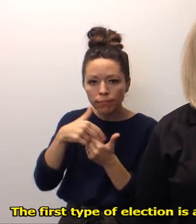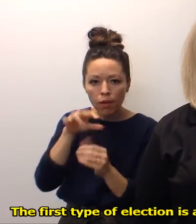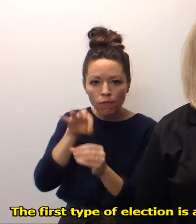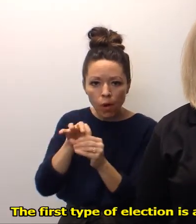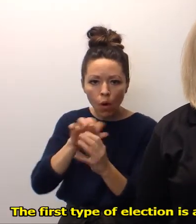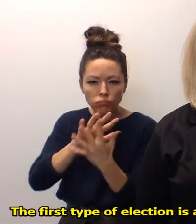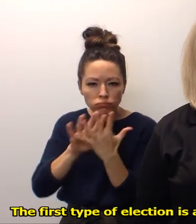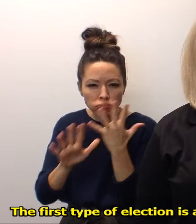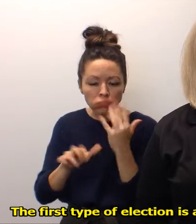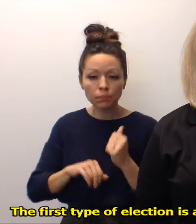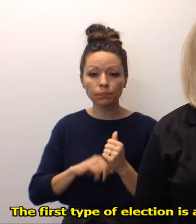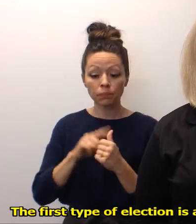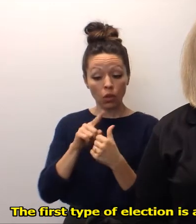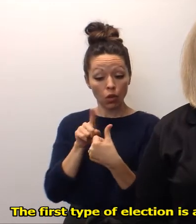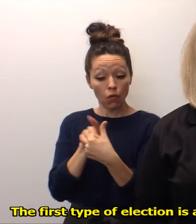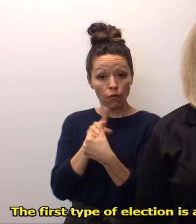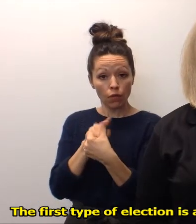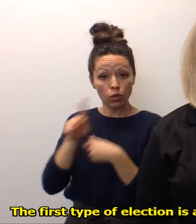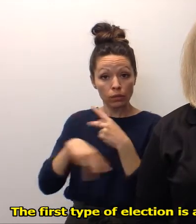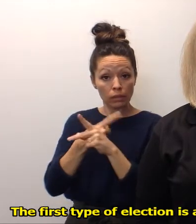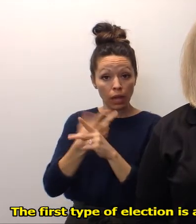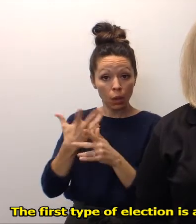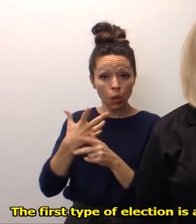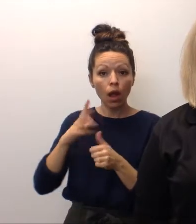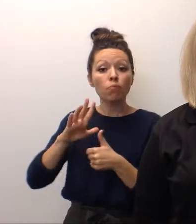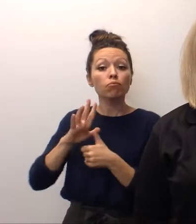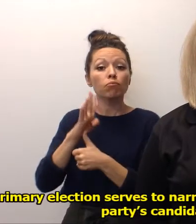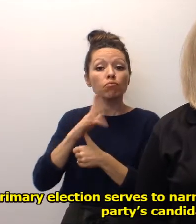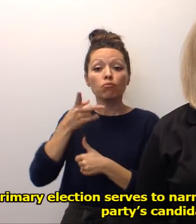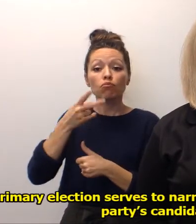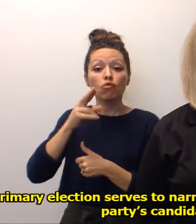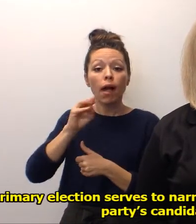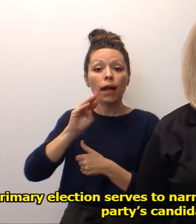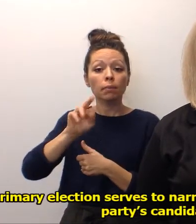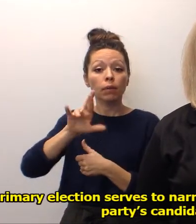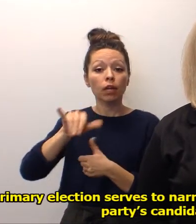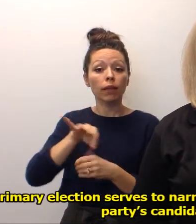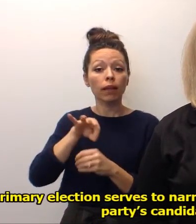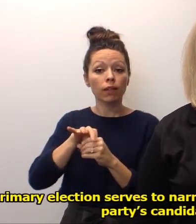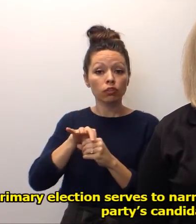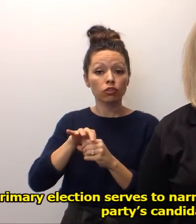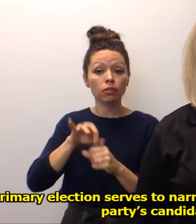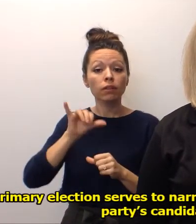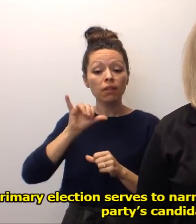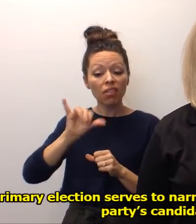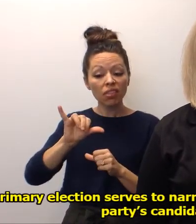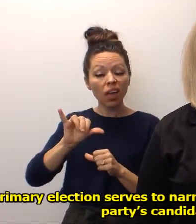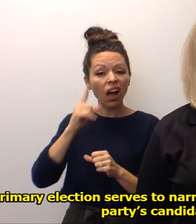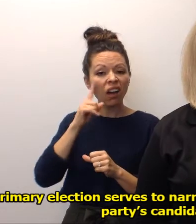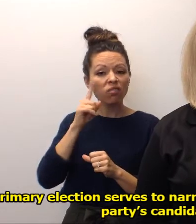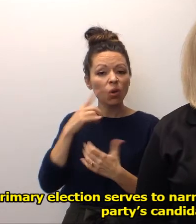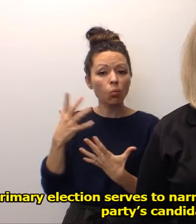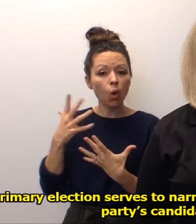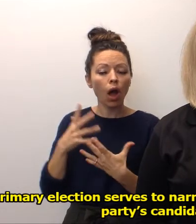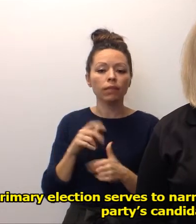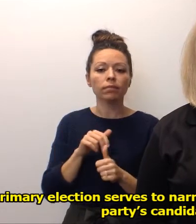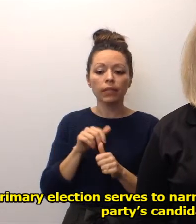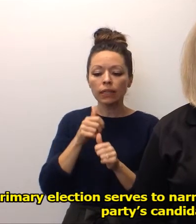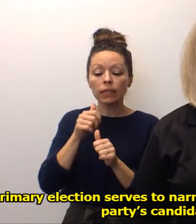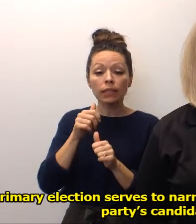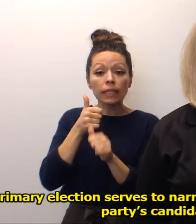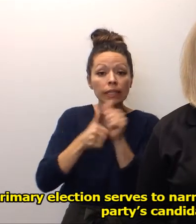The first type of election is a primary election. A primary election serves to narrow down each political